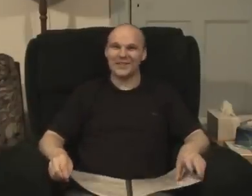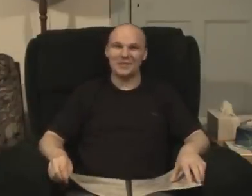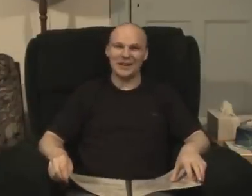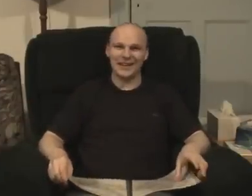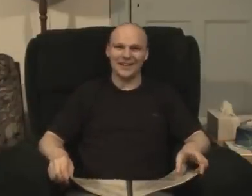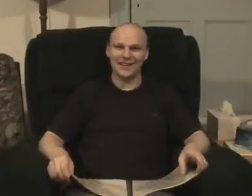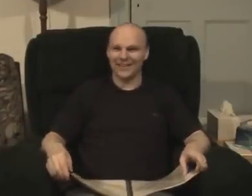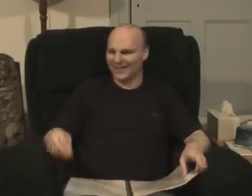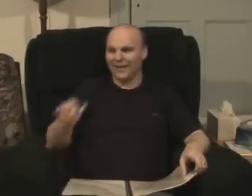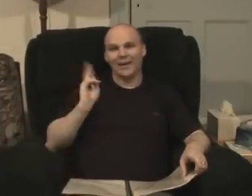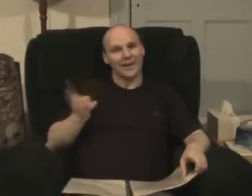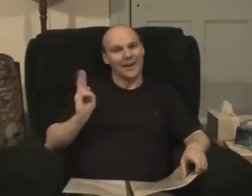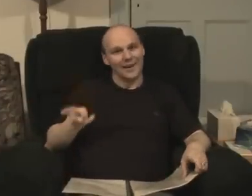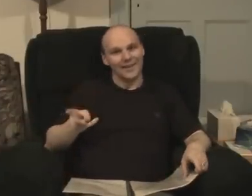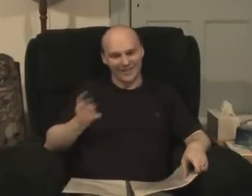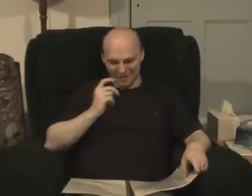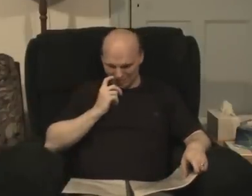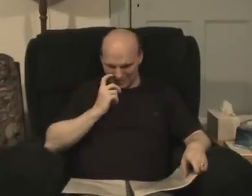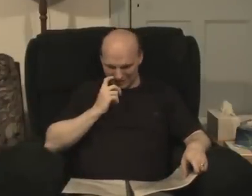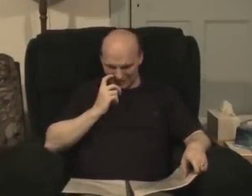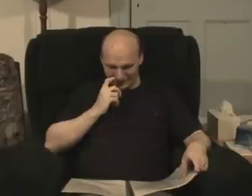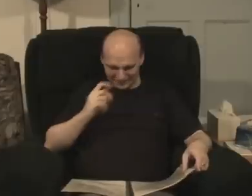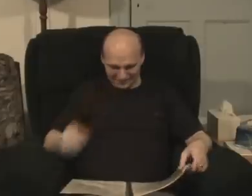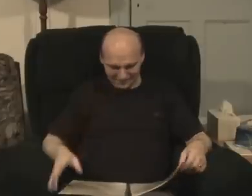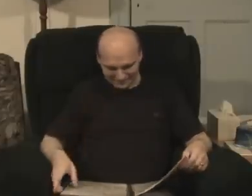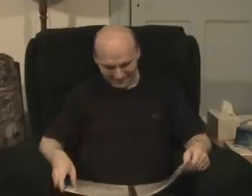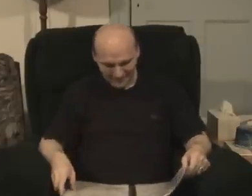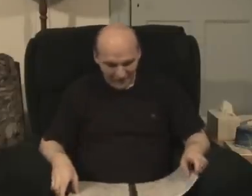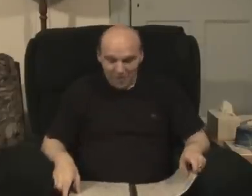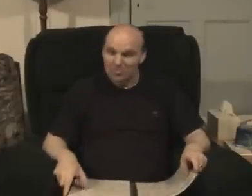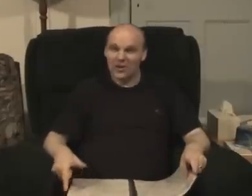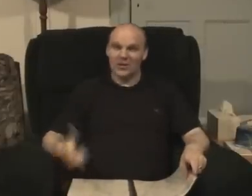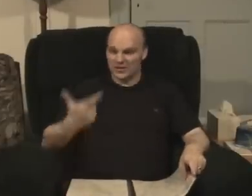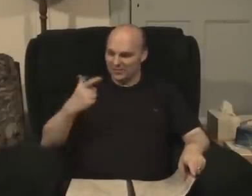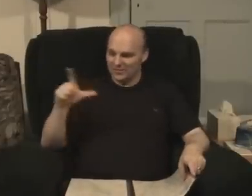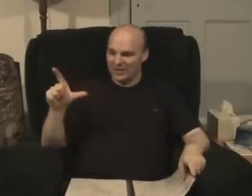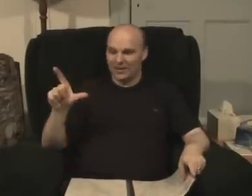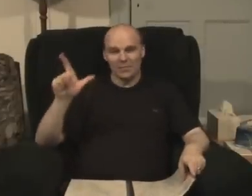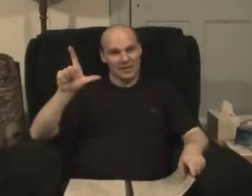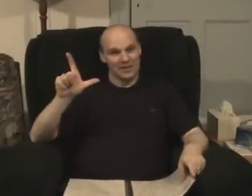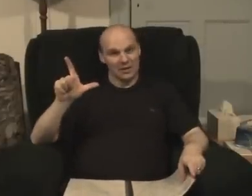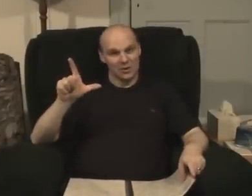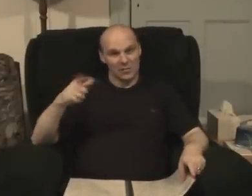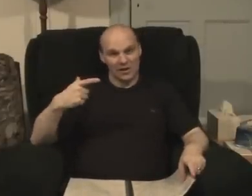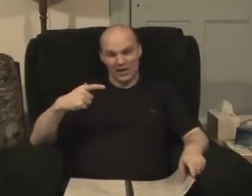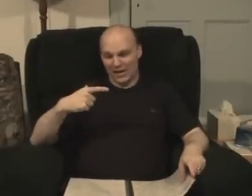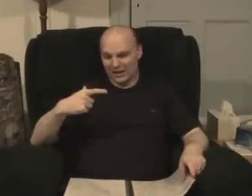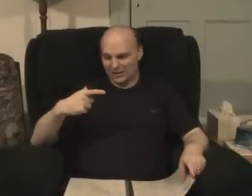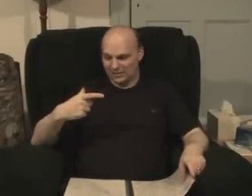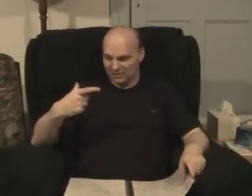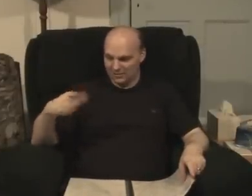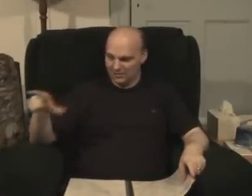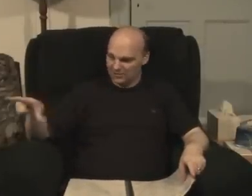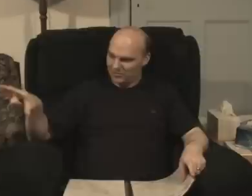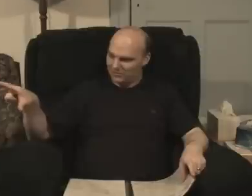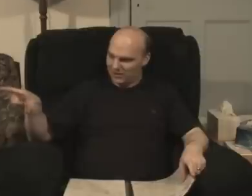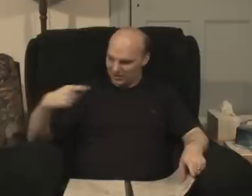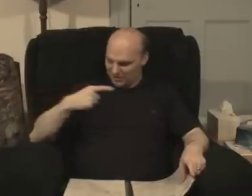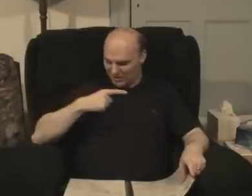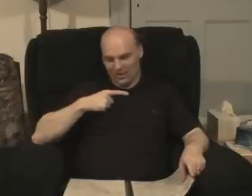Have we done again yet? Again, I think that might be a little bit late. Because making an L shape out of the hand, so like this, and